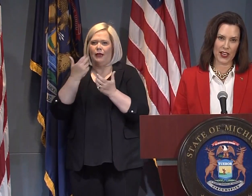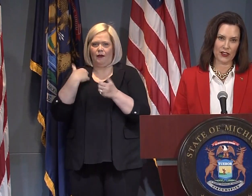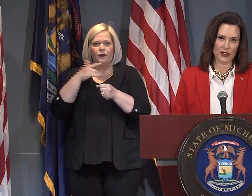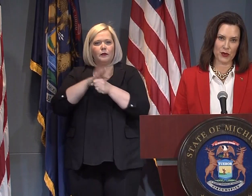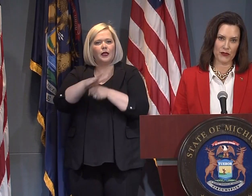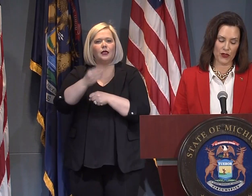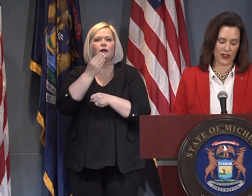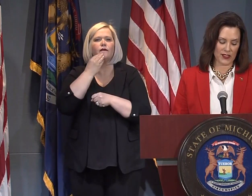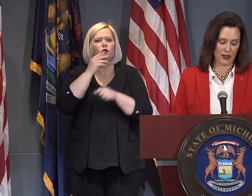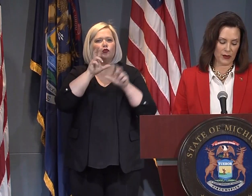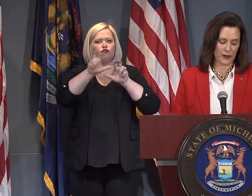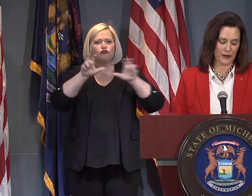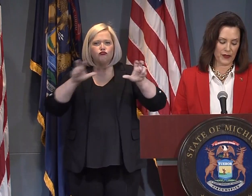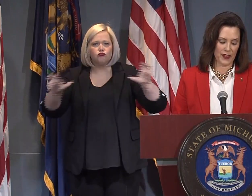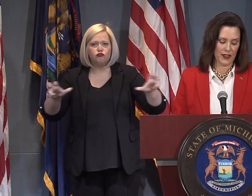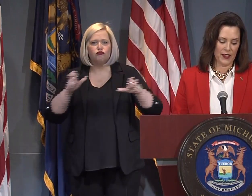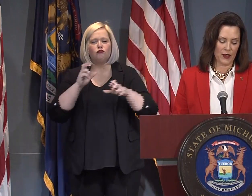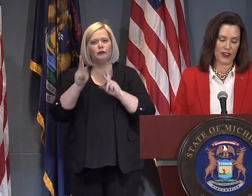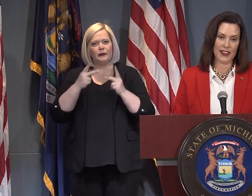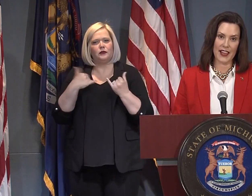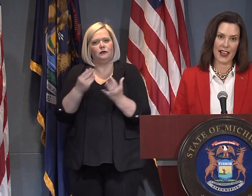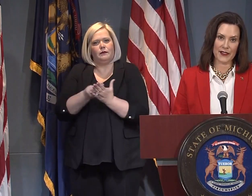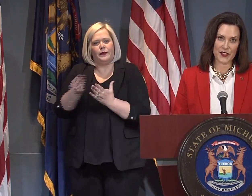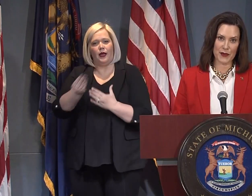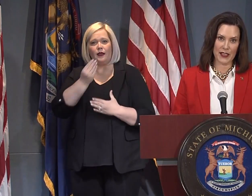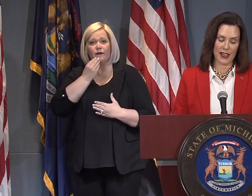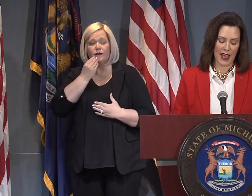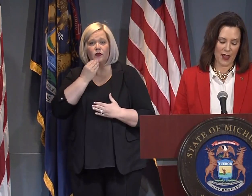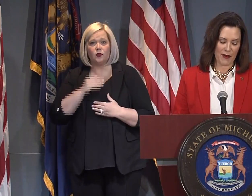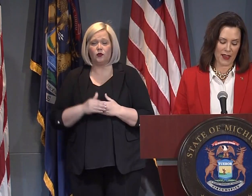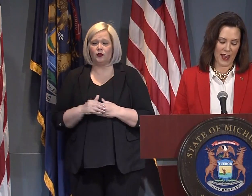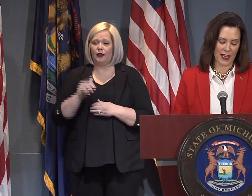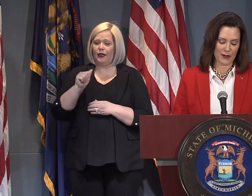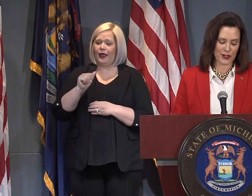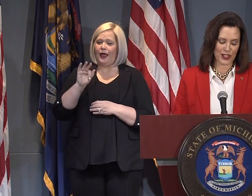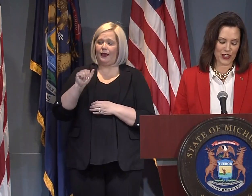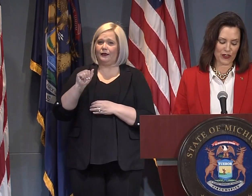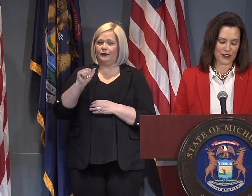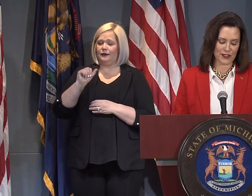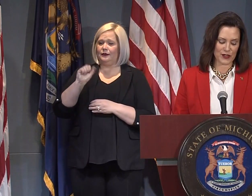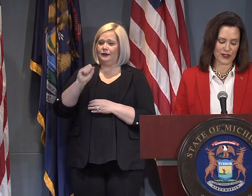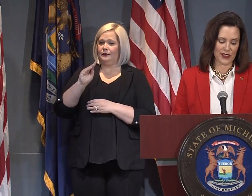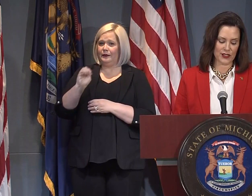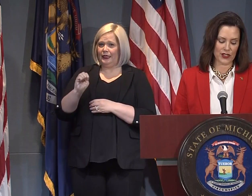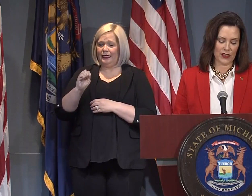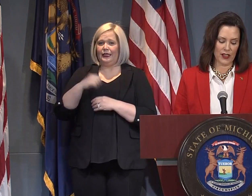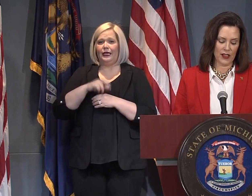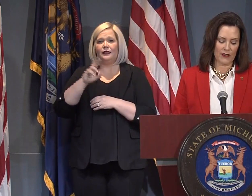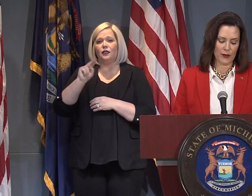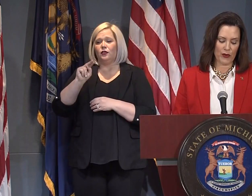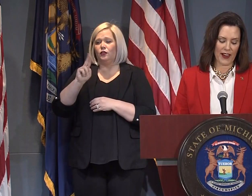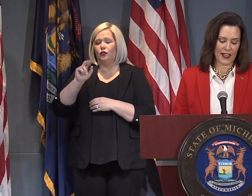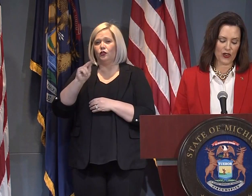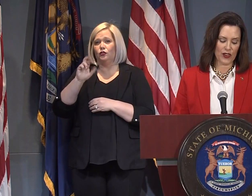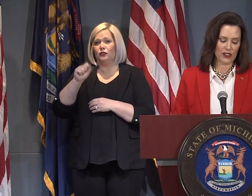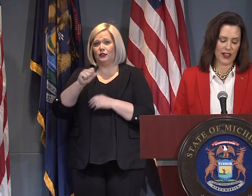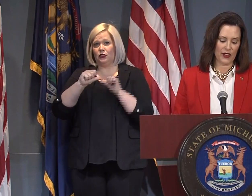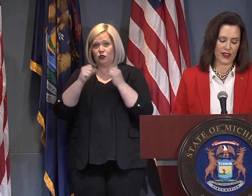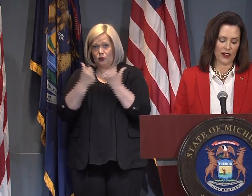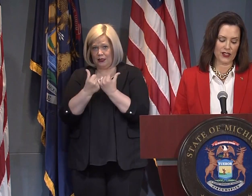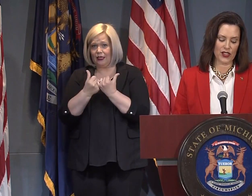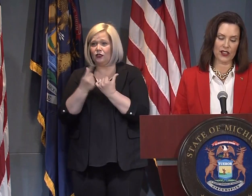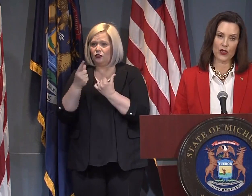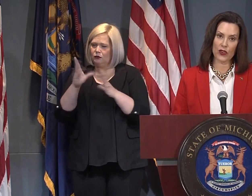helping Michiganders put food on the table. I want to thank the AFSCME and MNA, the Michigan Nurses Association, for providing